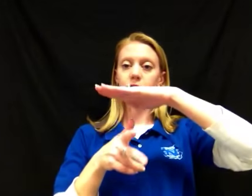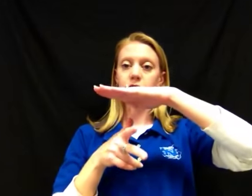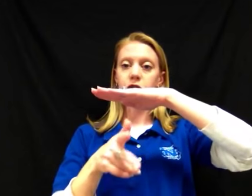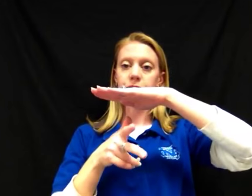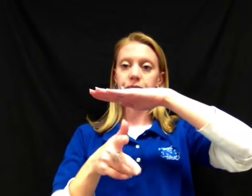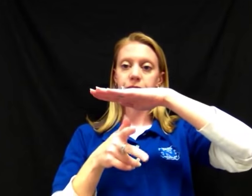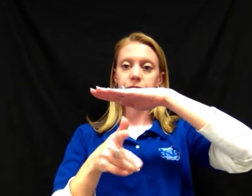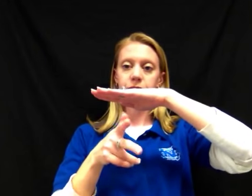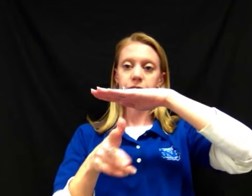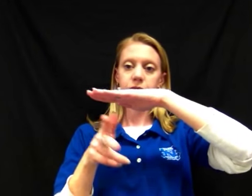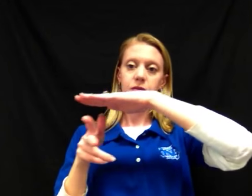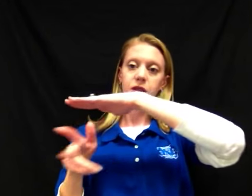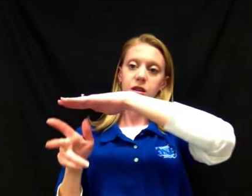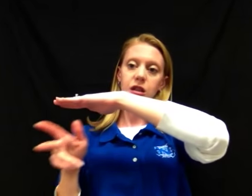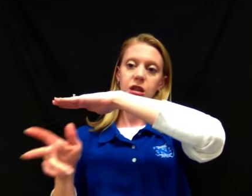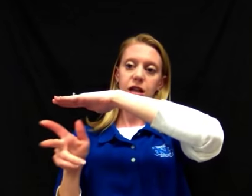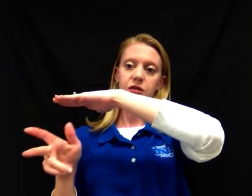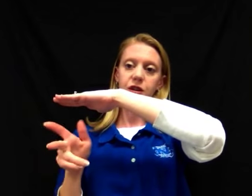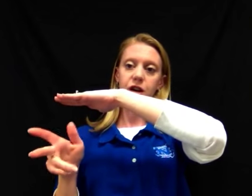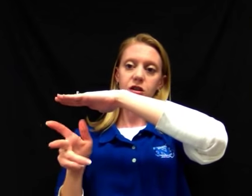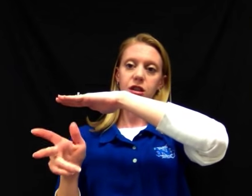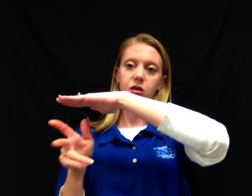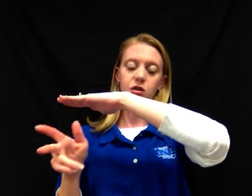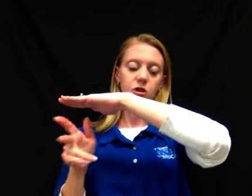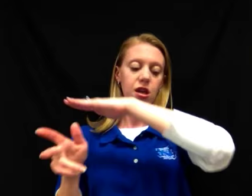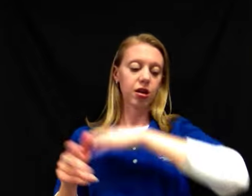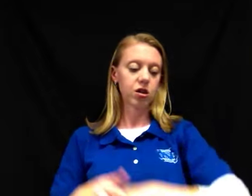Garage. It's a classifier CL3 hand shape.